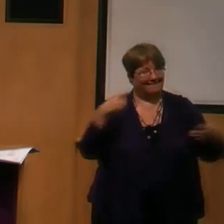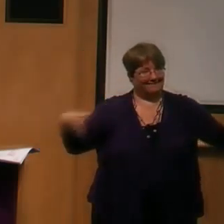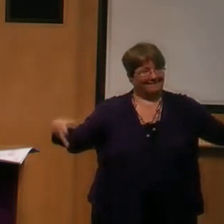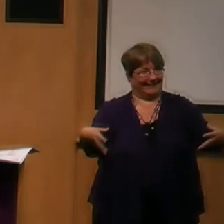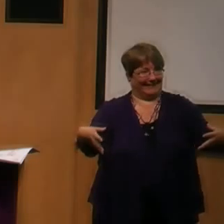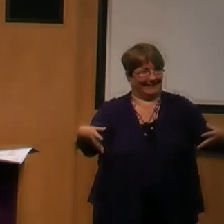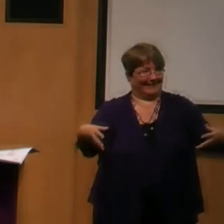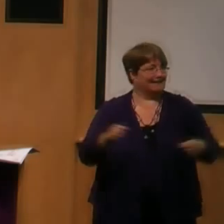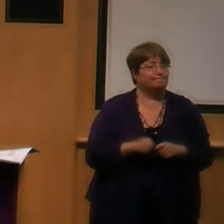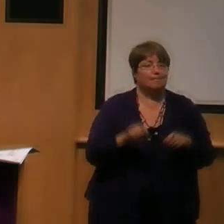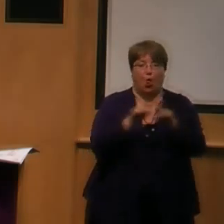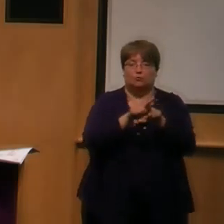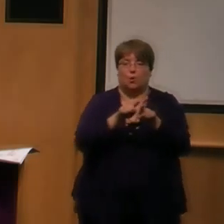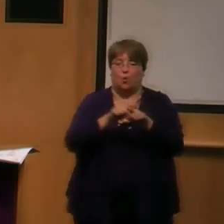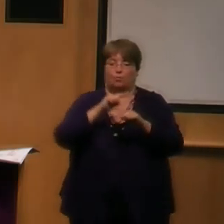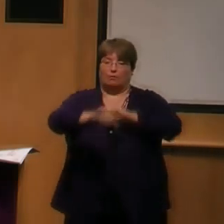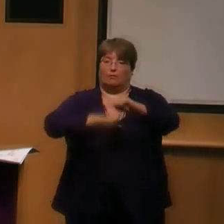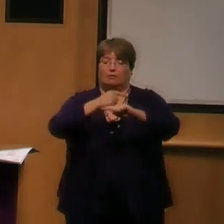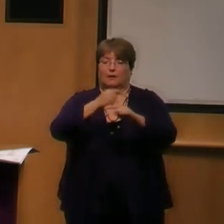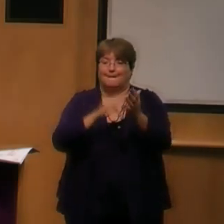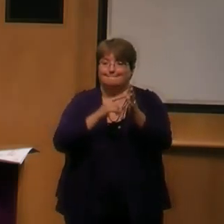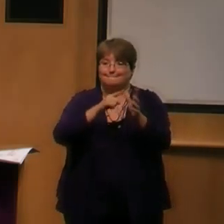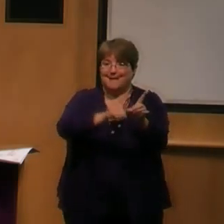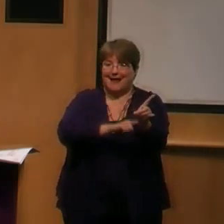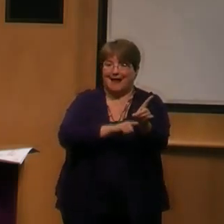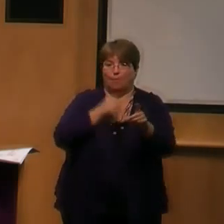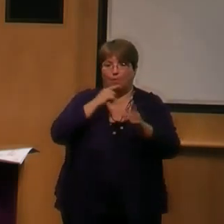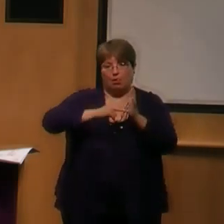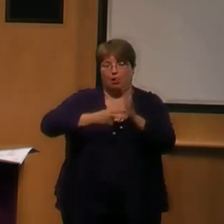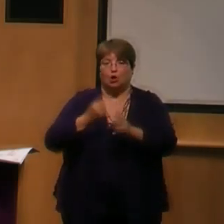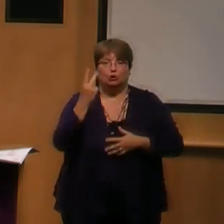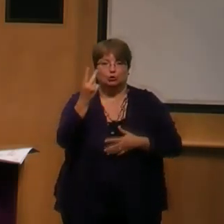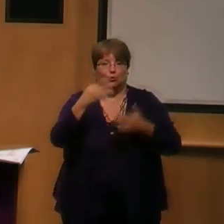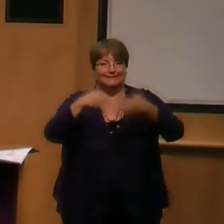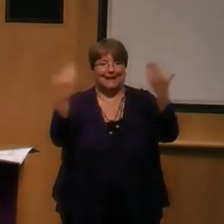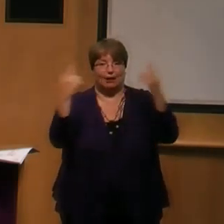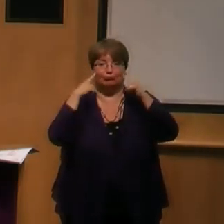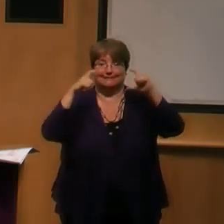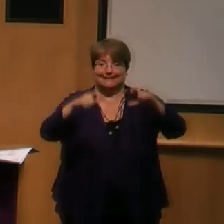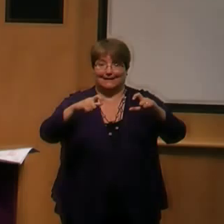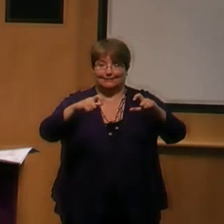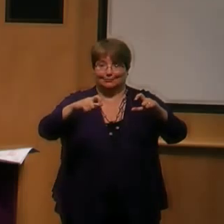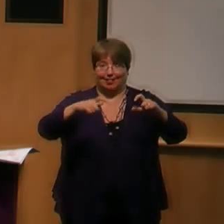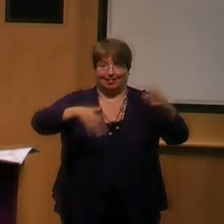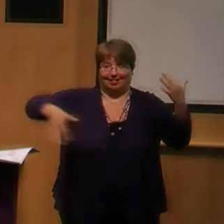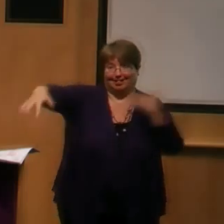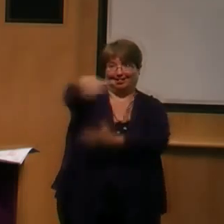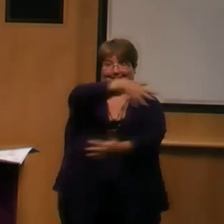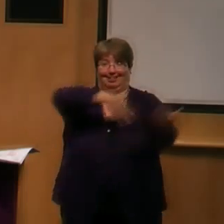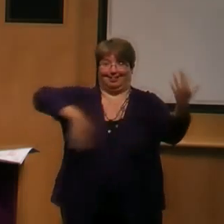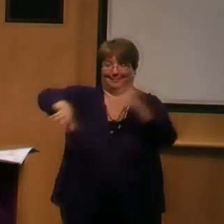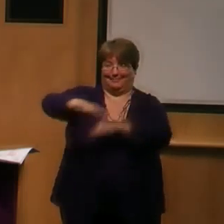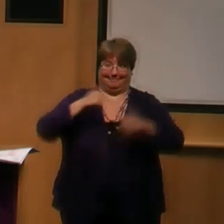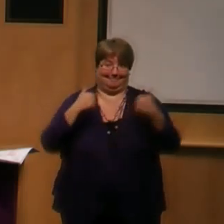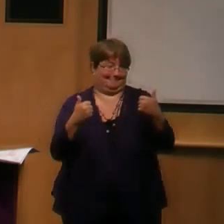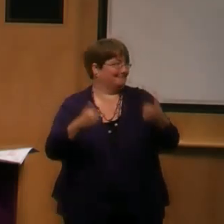having a deaf child in the family, so it would be good to get them together for additional support. In May of 2015, we're hoping to get a residential,